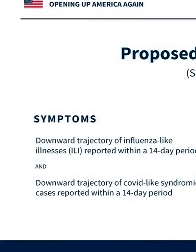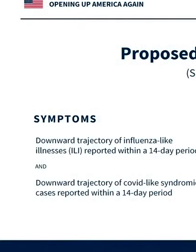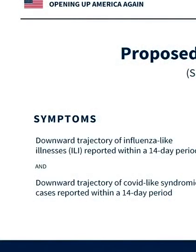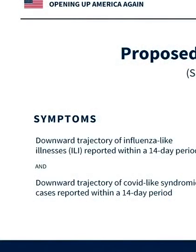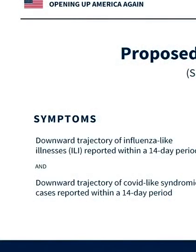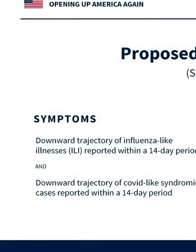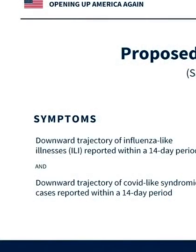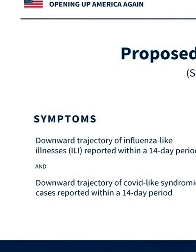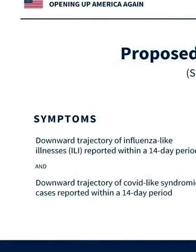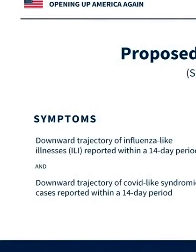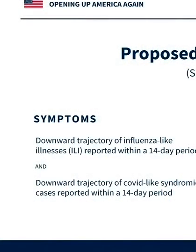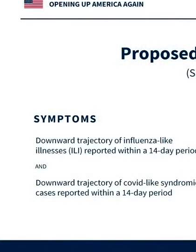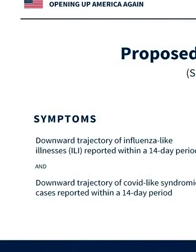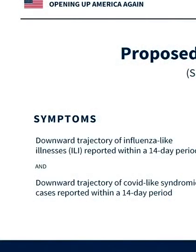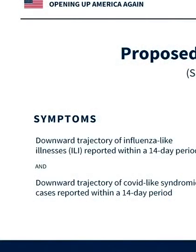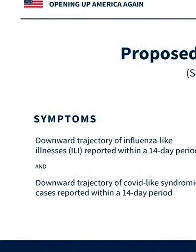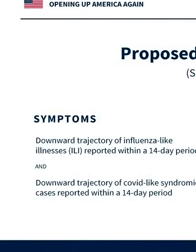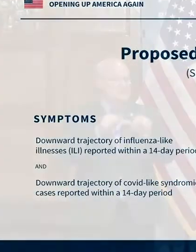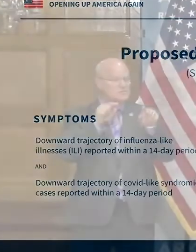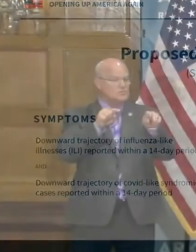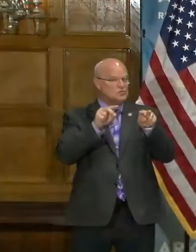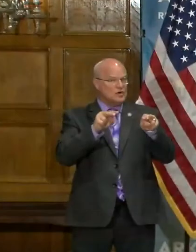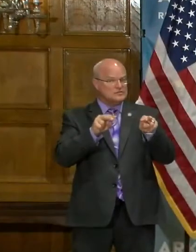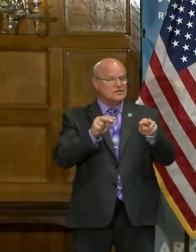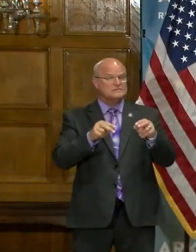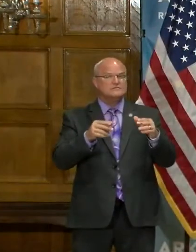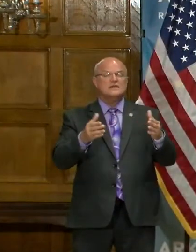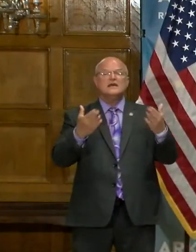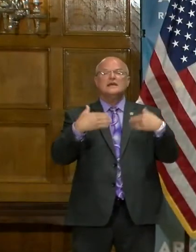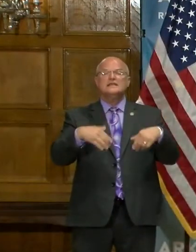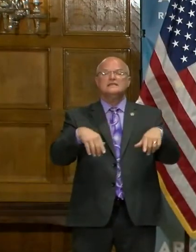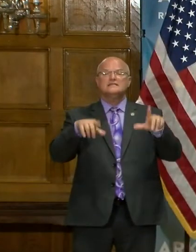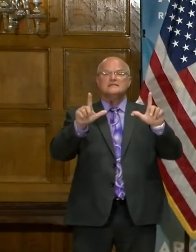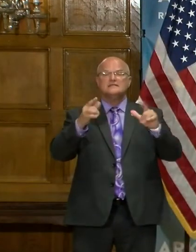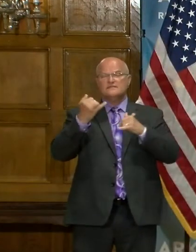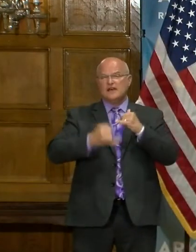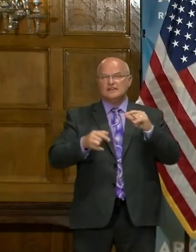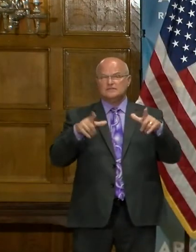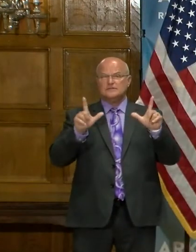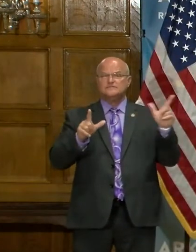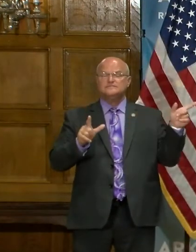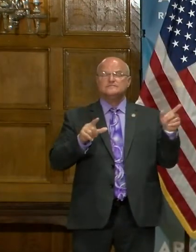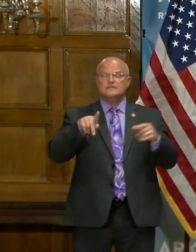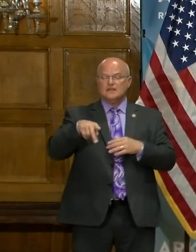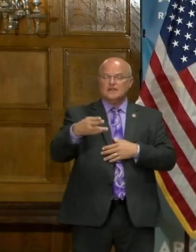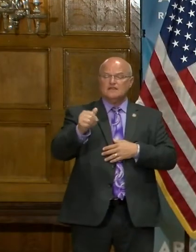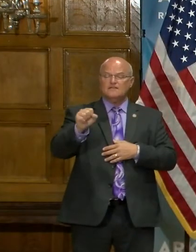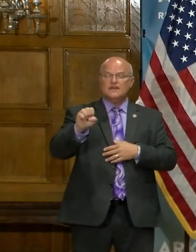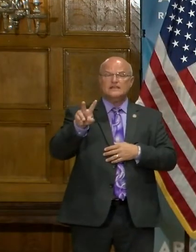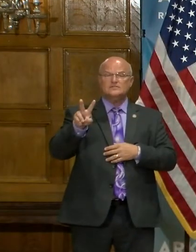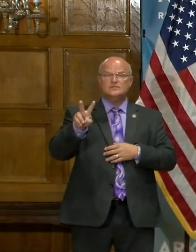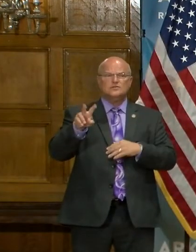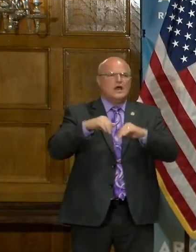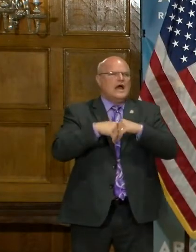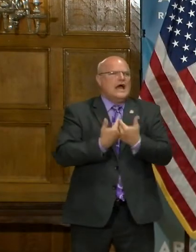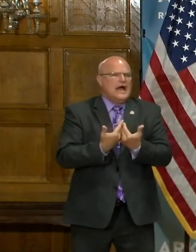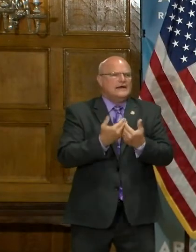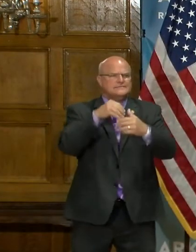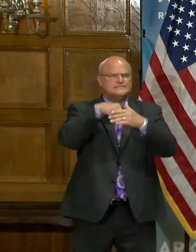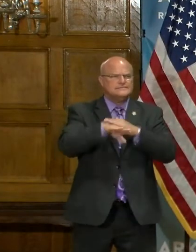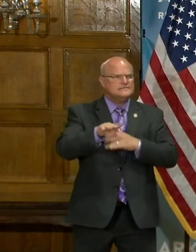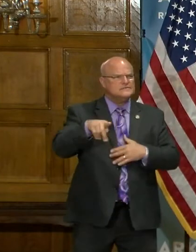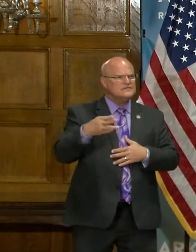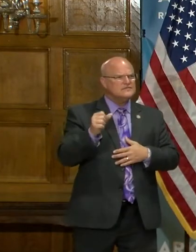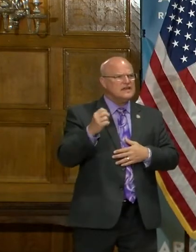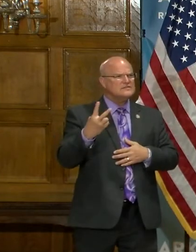hospital space that we have to continue to keep an eye on. And then if you go to the final one, It's phase two. How do we get to phase two?